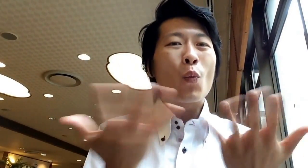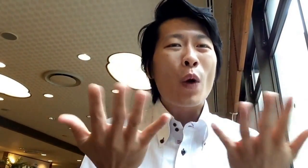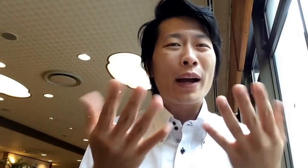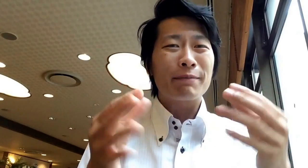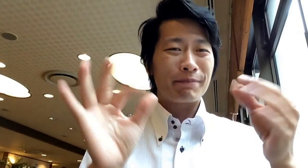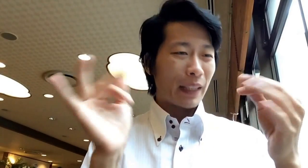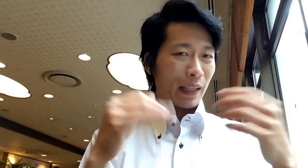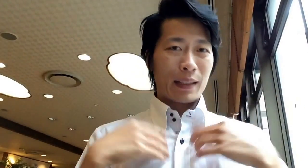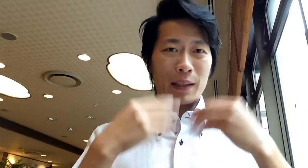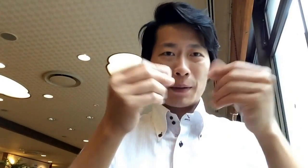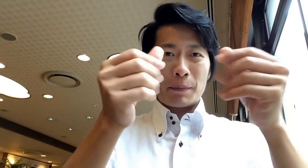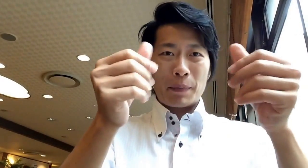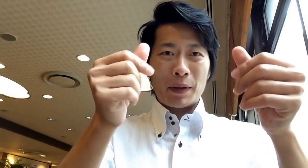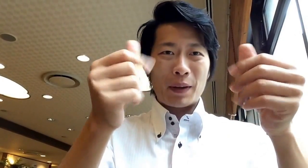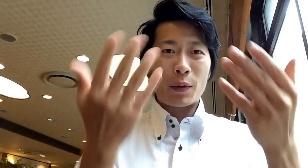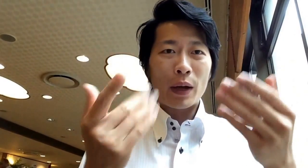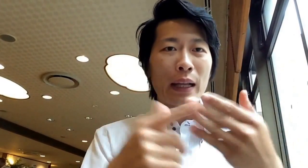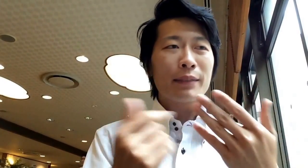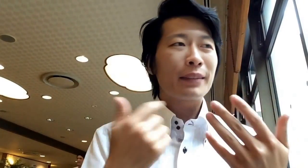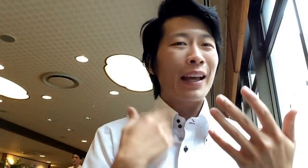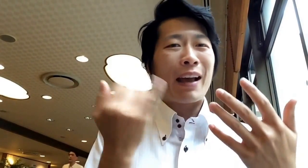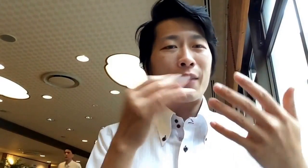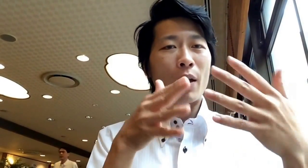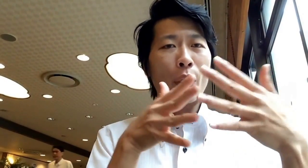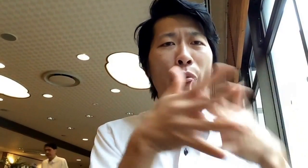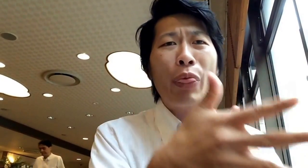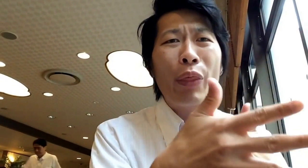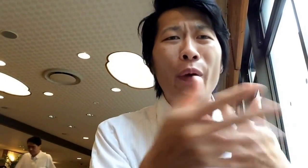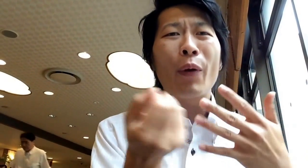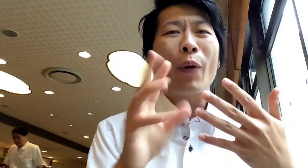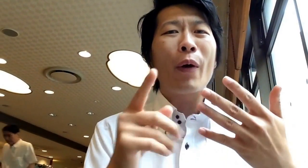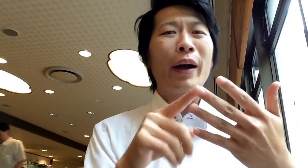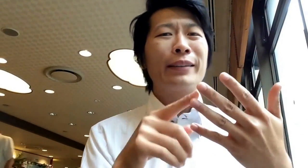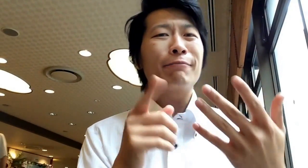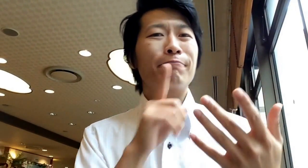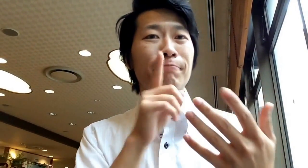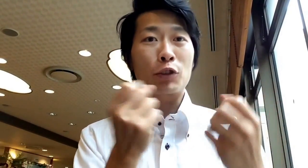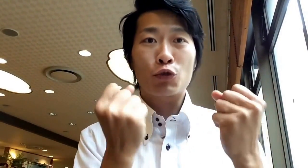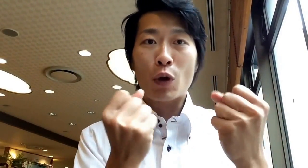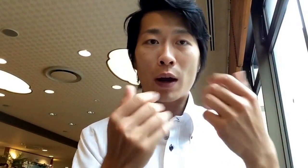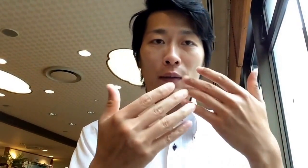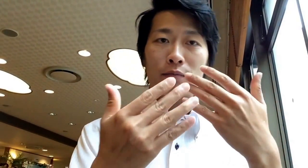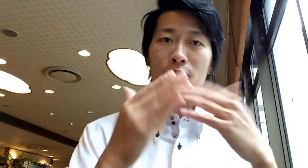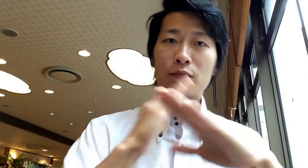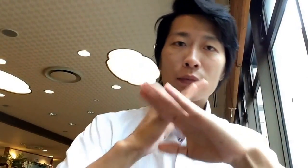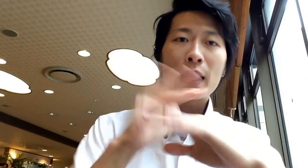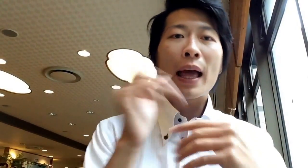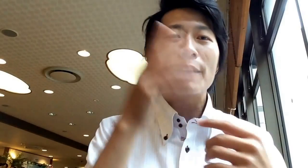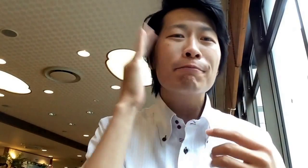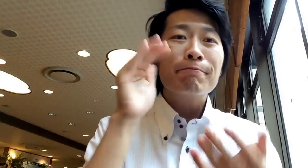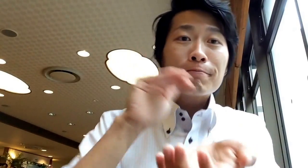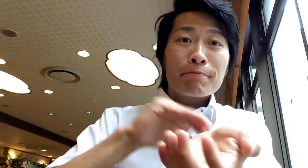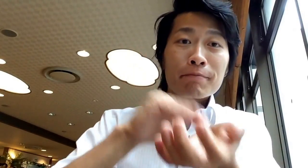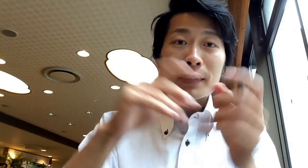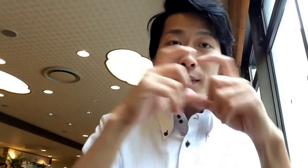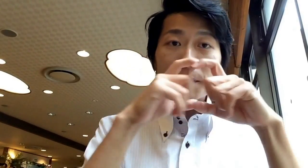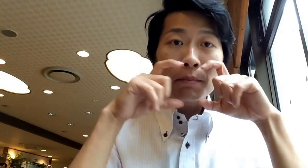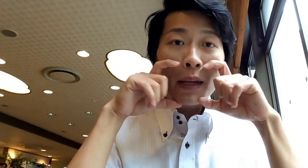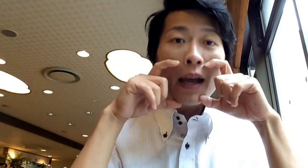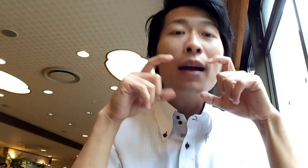his shirt help prevent getting sick? And the specialist said, well, it depends on the kind of material. For